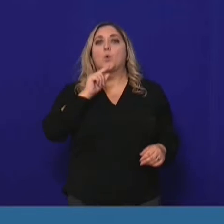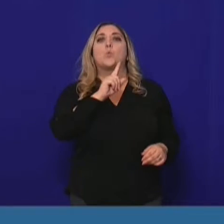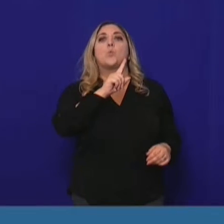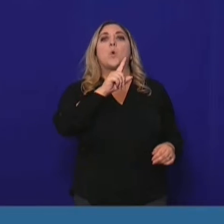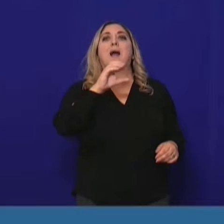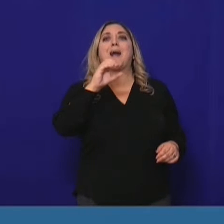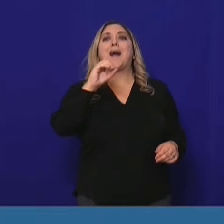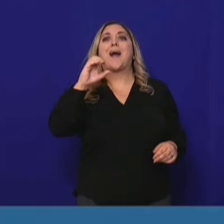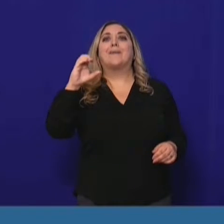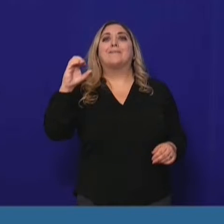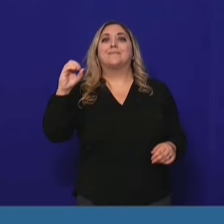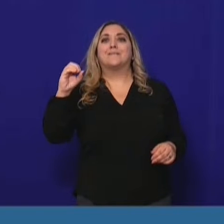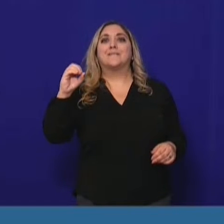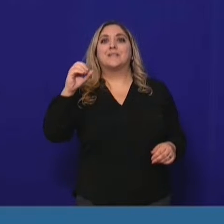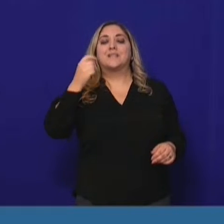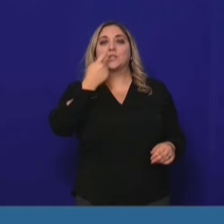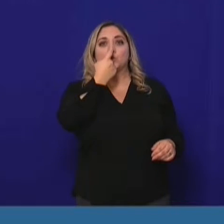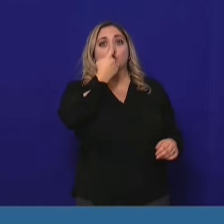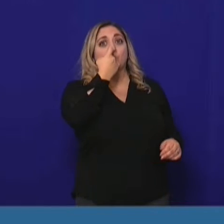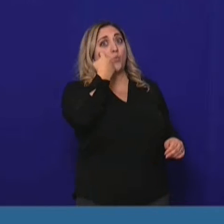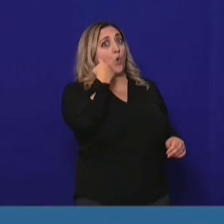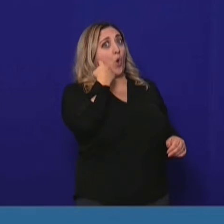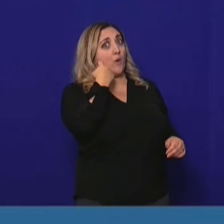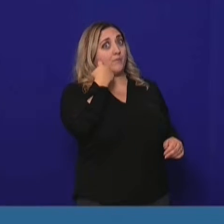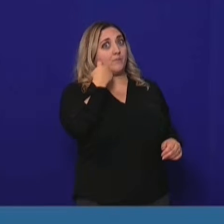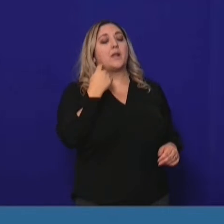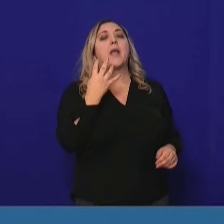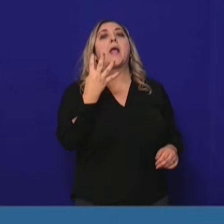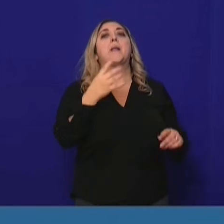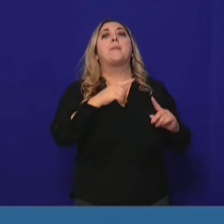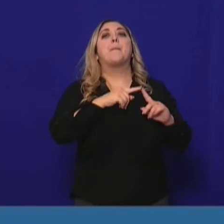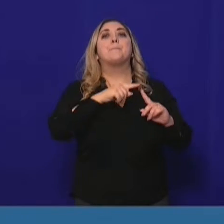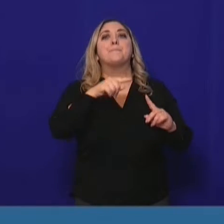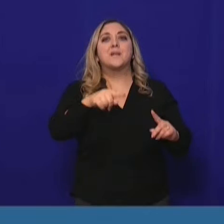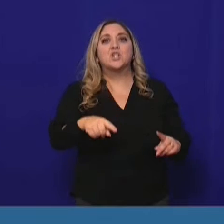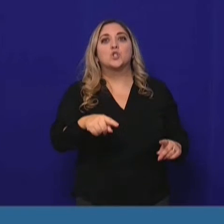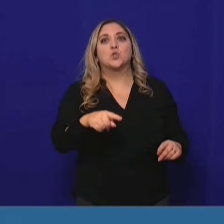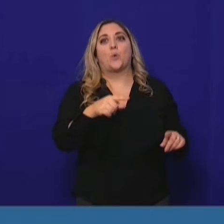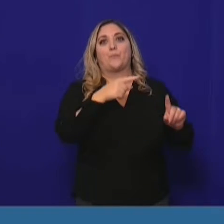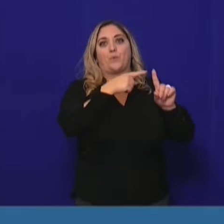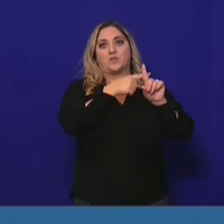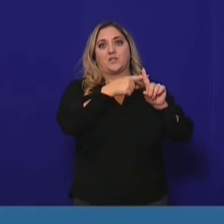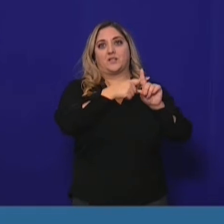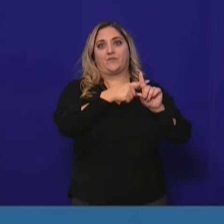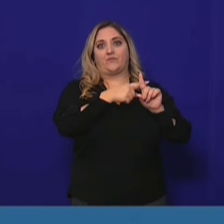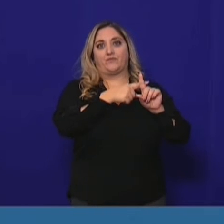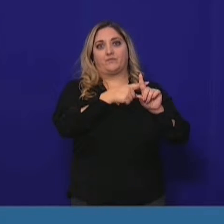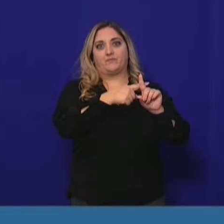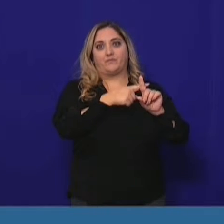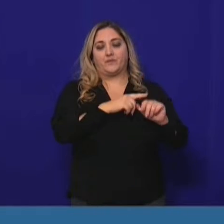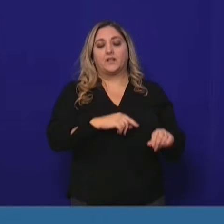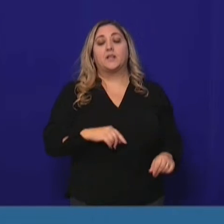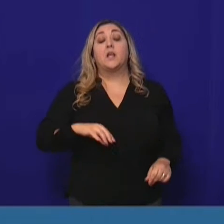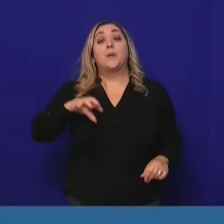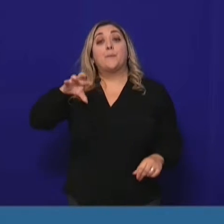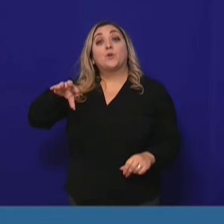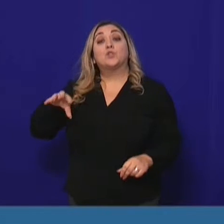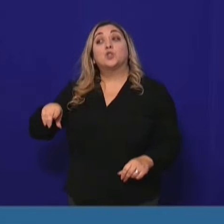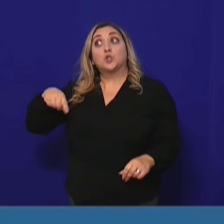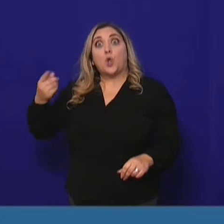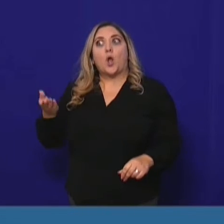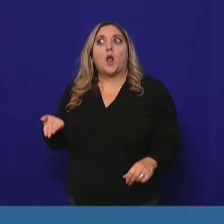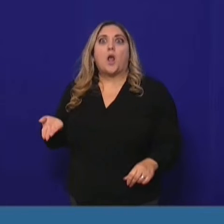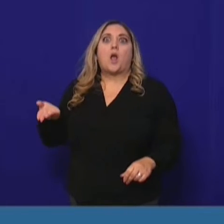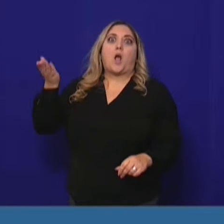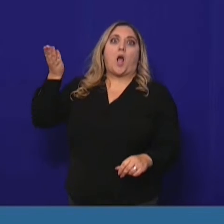li aħna nagħmlu jkollok jisu kważi 4 persuni li jkunu pożittivi. Jekk tħares positivity rate ta' pajjiżi oħrajn qegħdin ikunu għolin